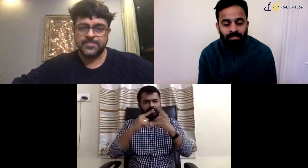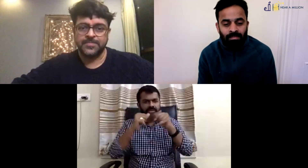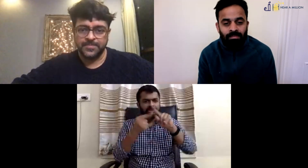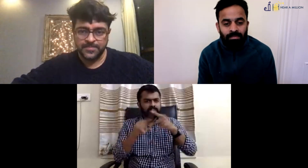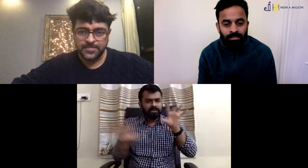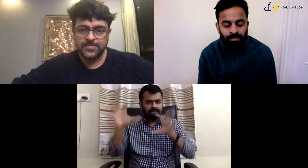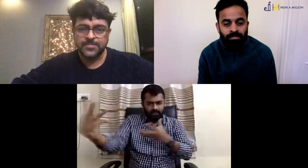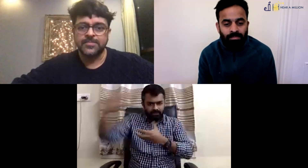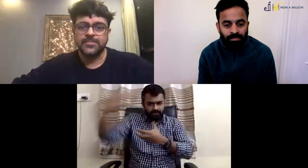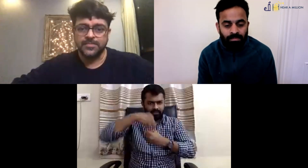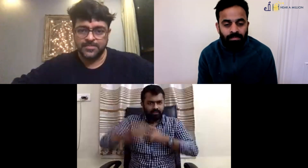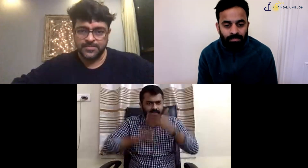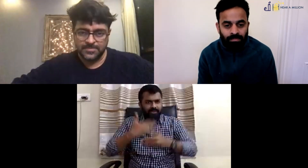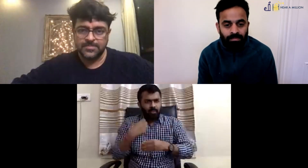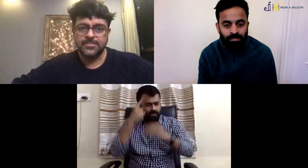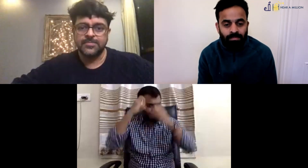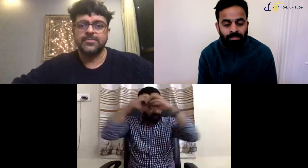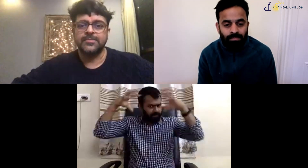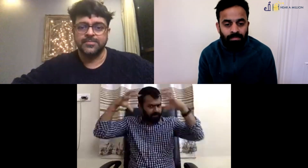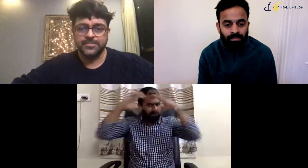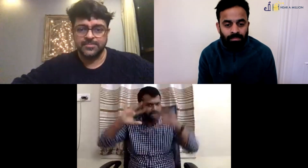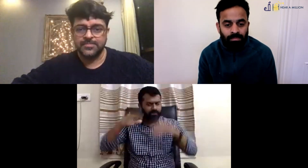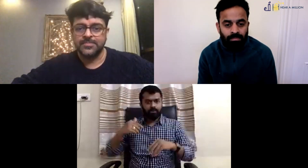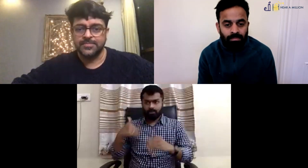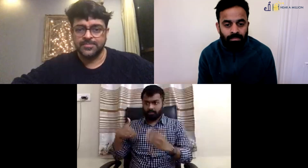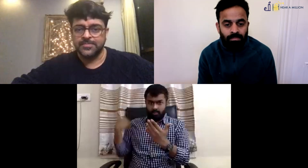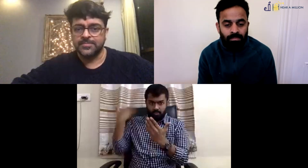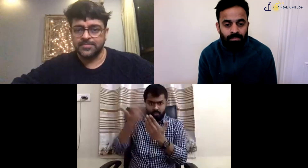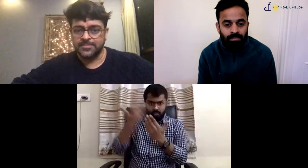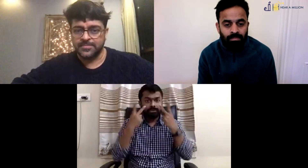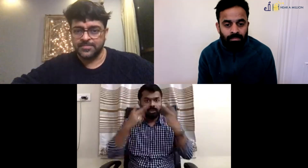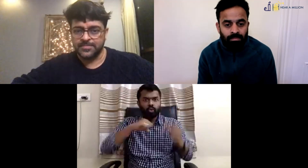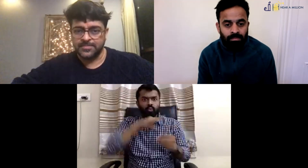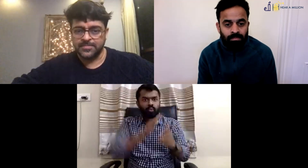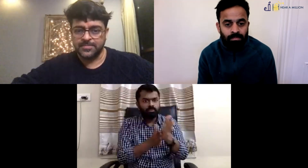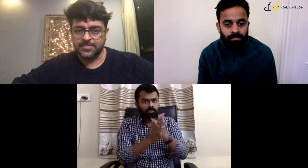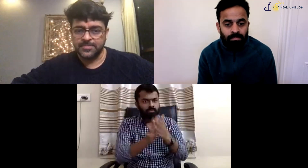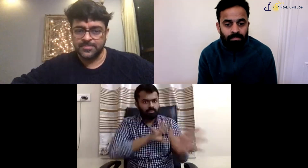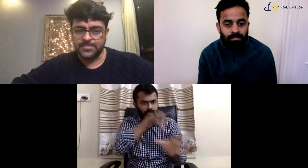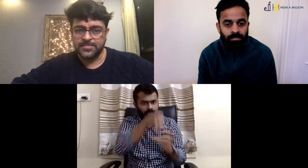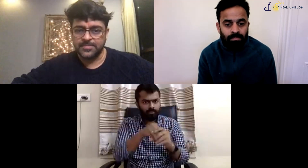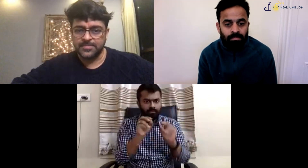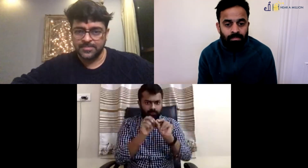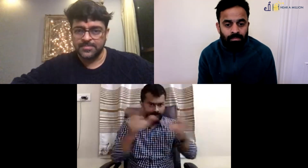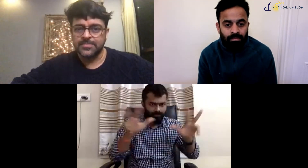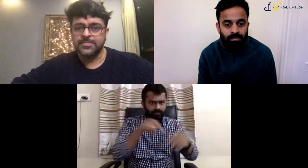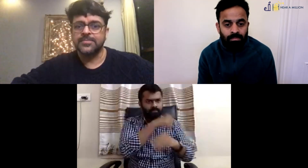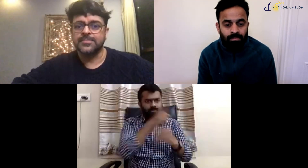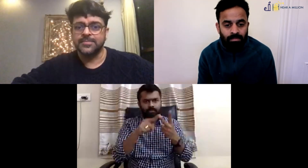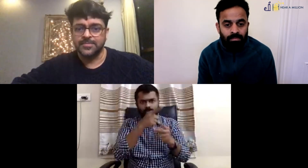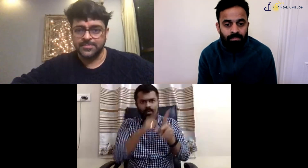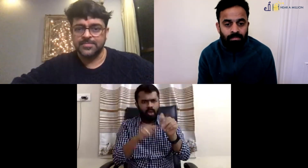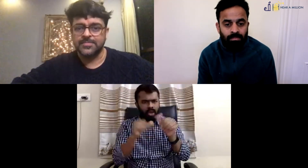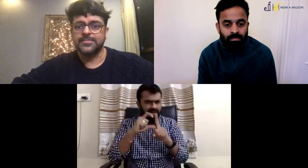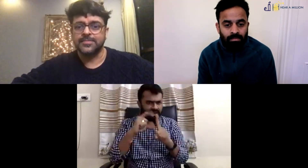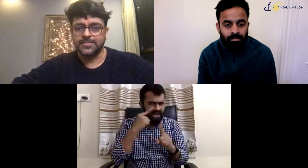in India. According to the situation, I got the data from there. So from long time, I've been seeing that the